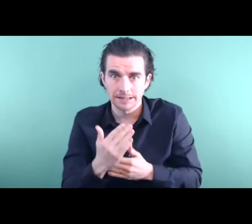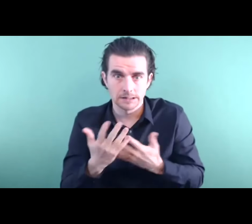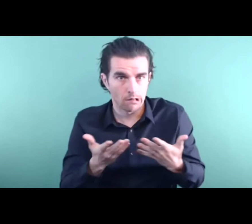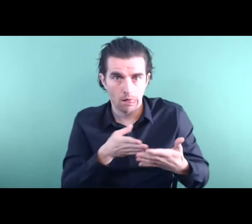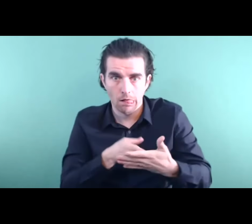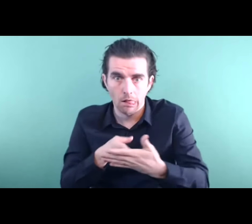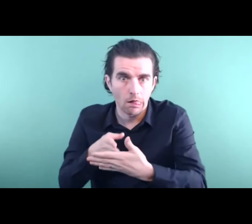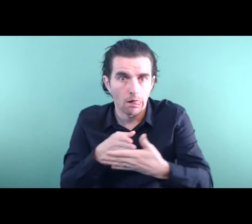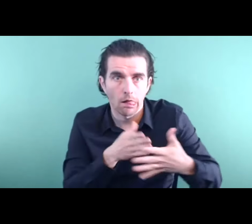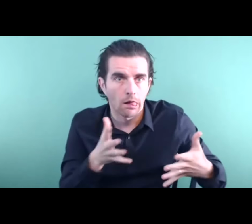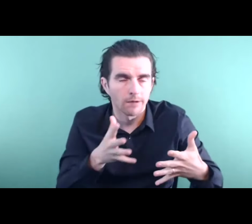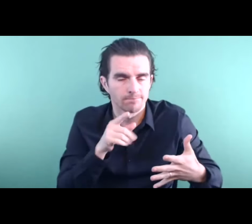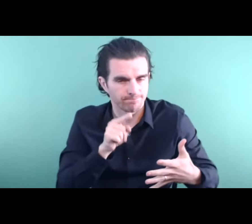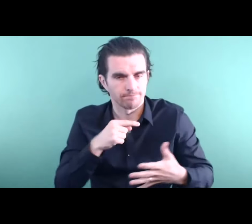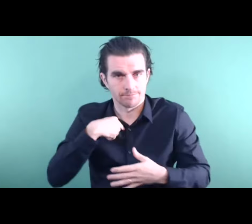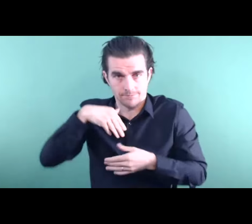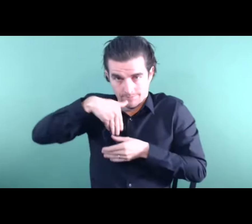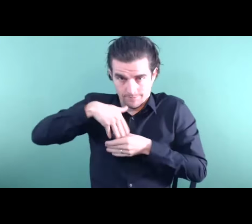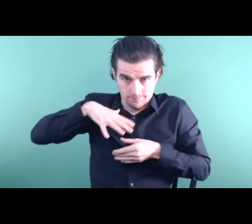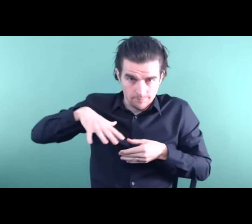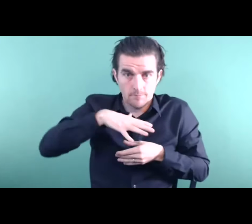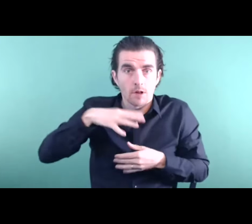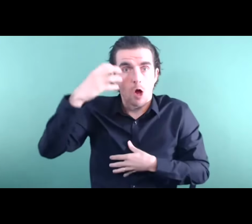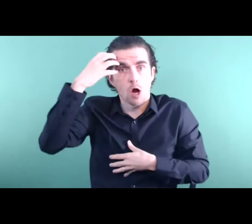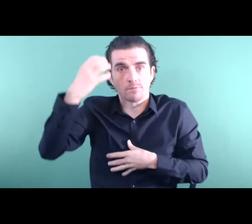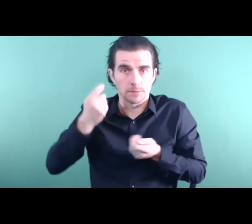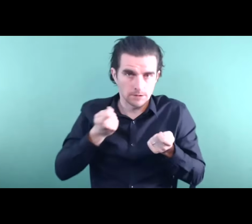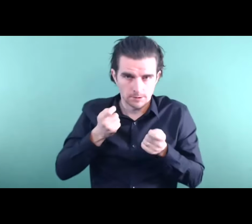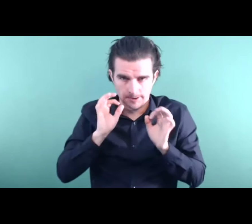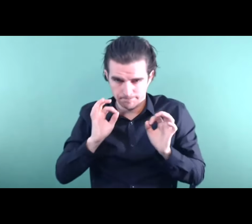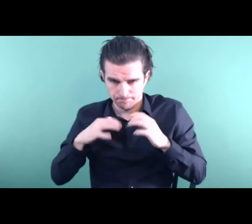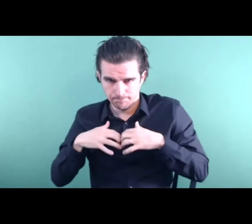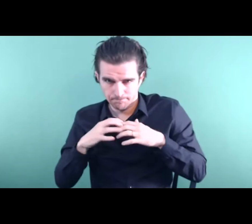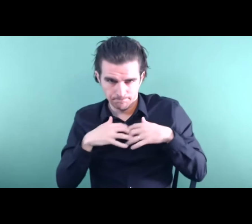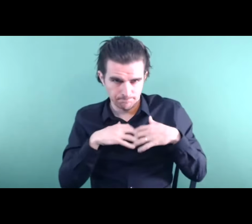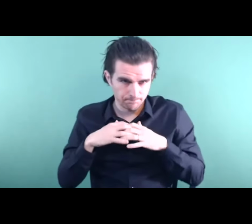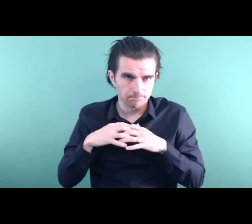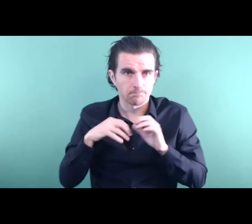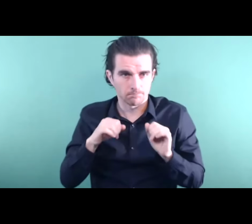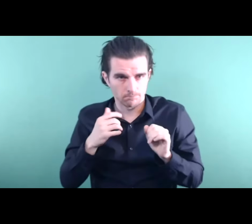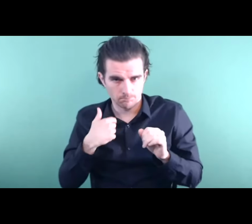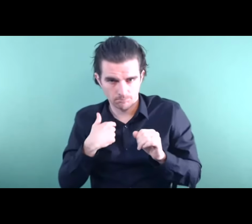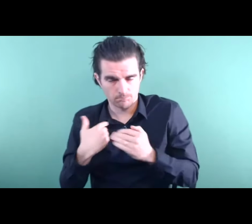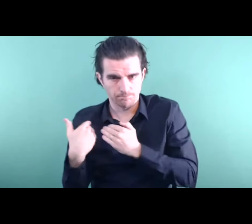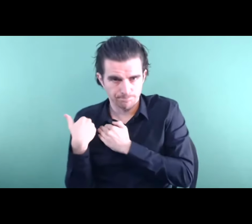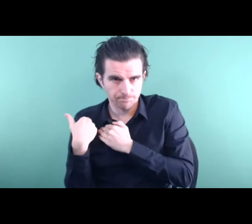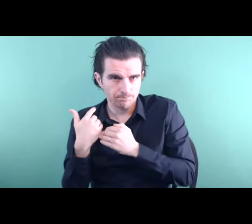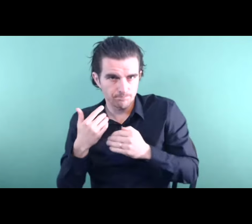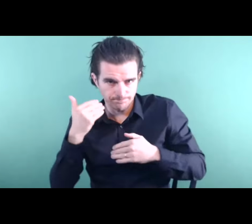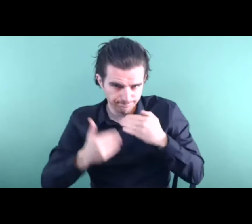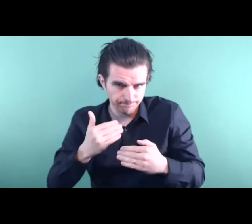so-called better regulation agenda. So, for example, all decisions that we make in the